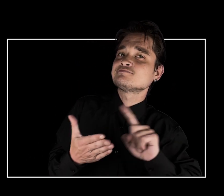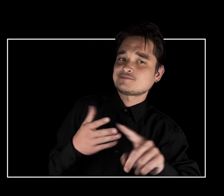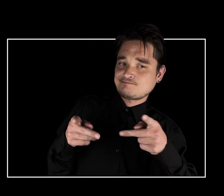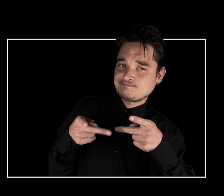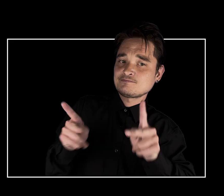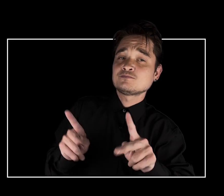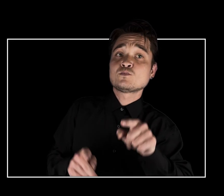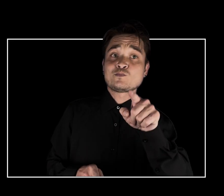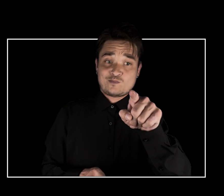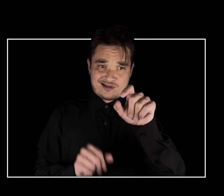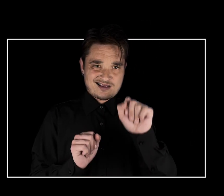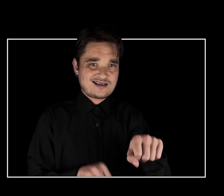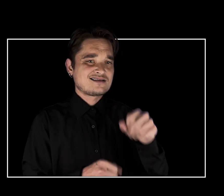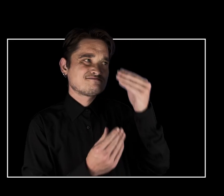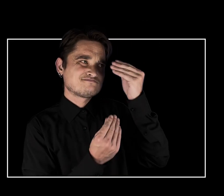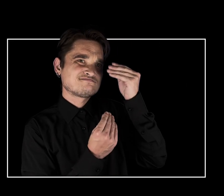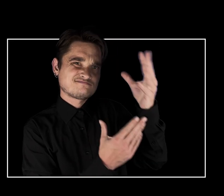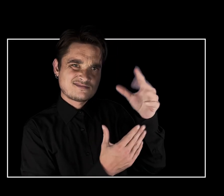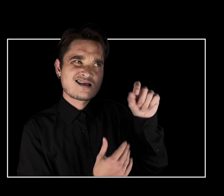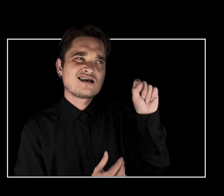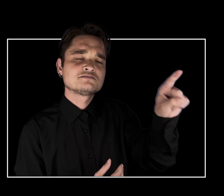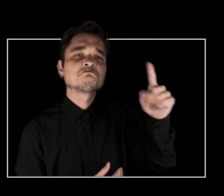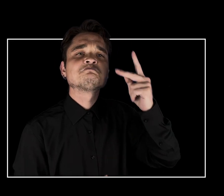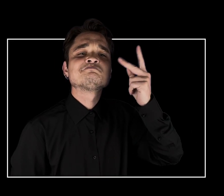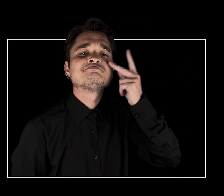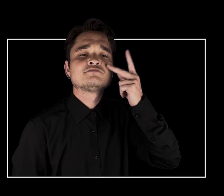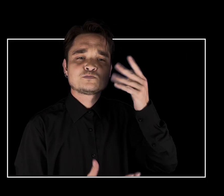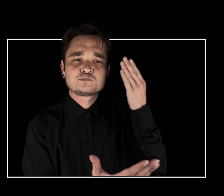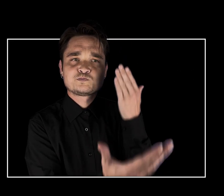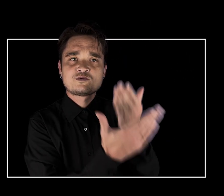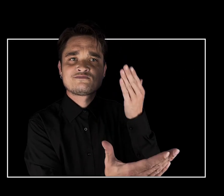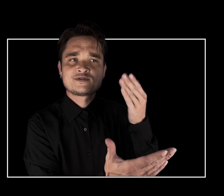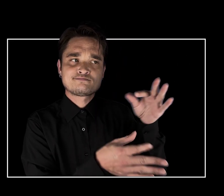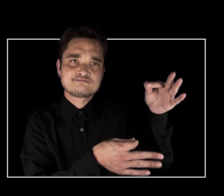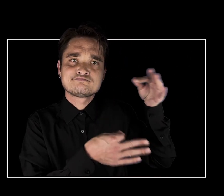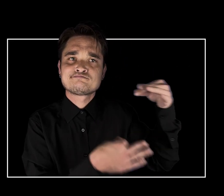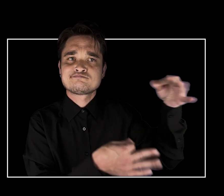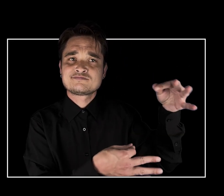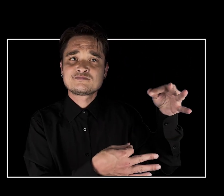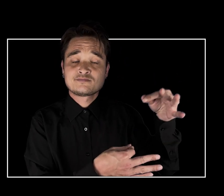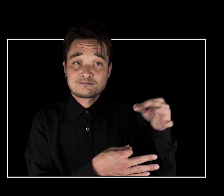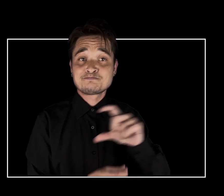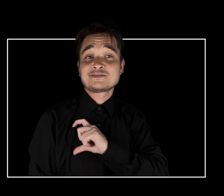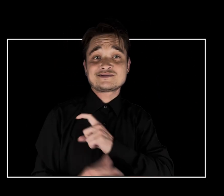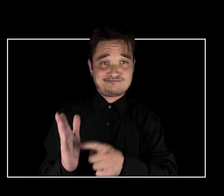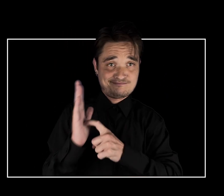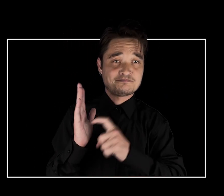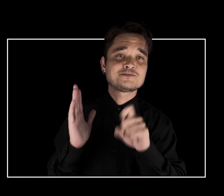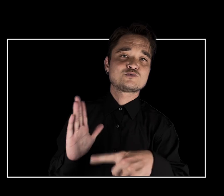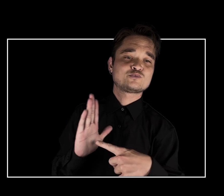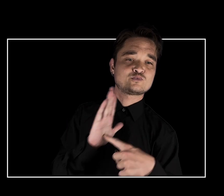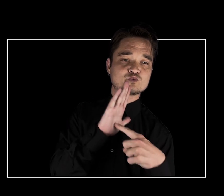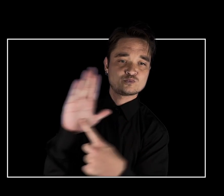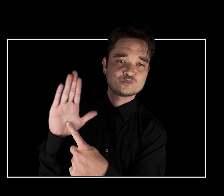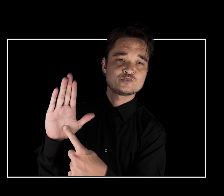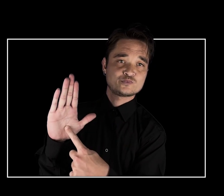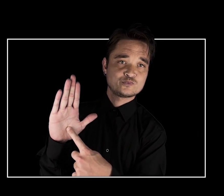car, ask to see it. Police are required to provide a copy of the search warrant that a judge has